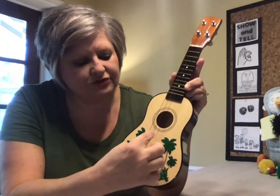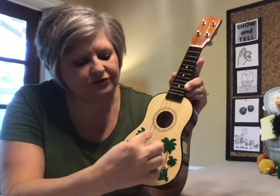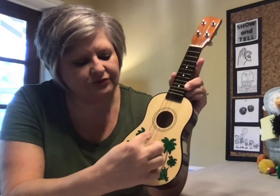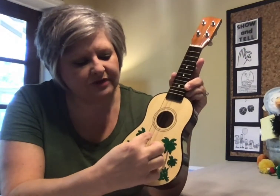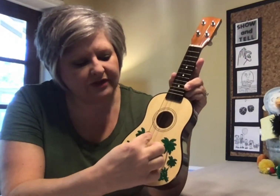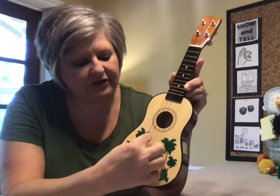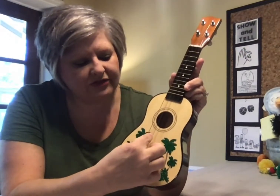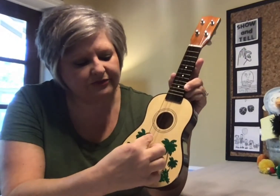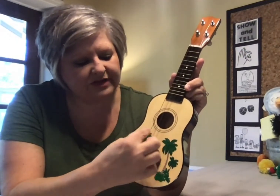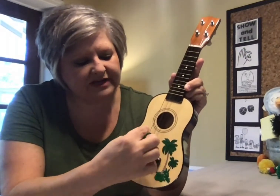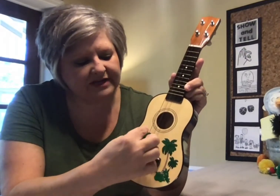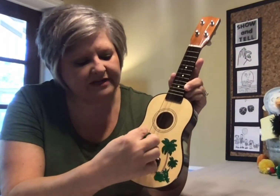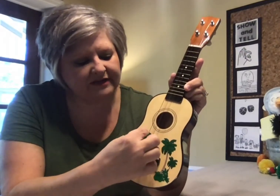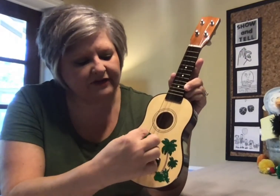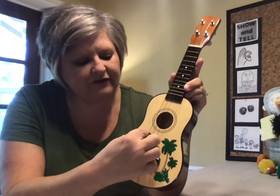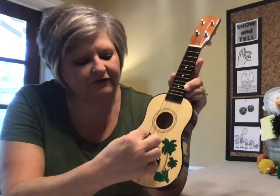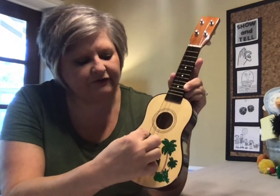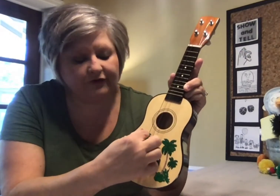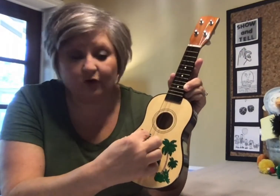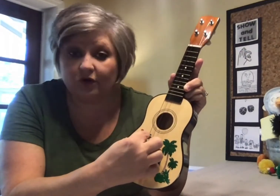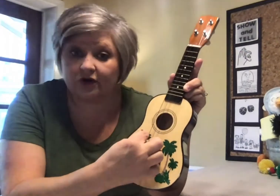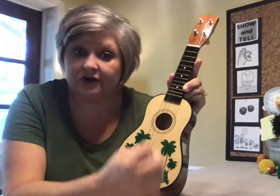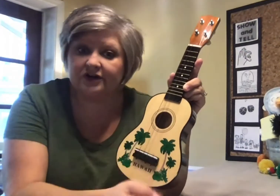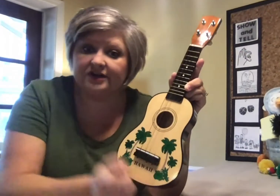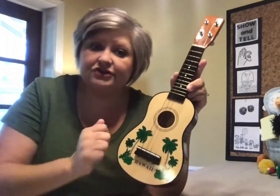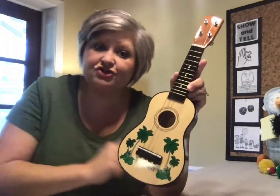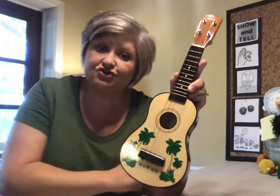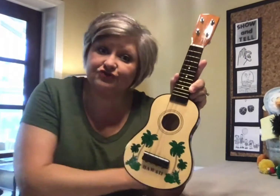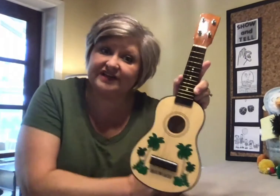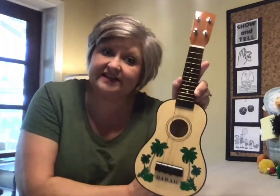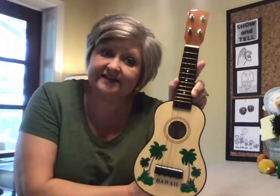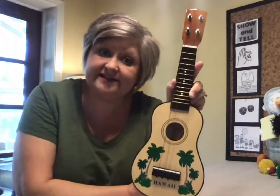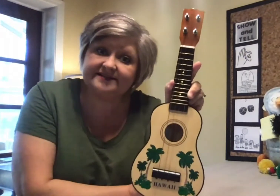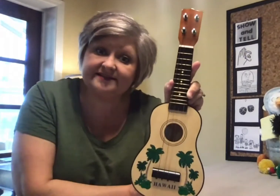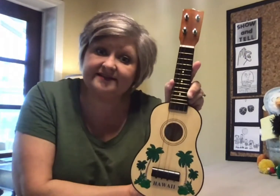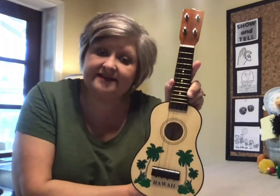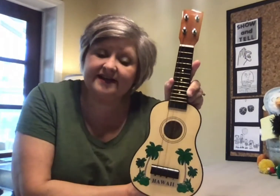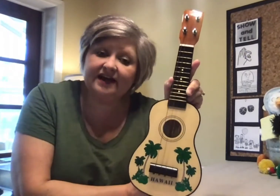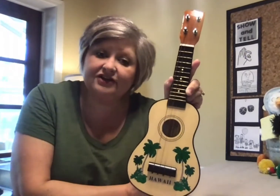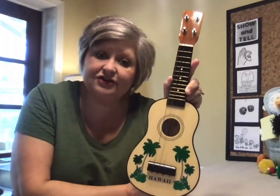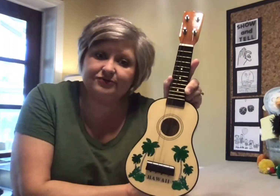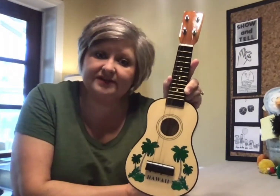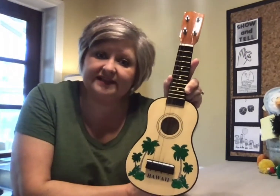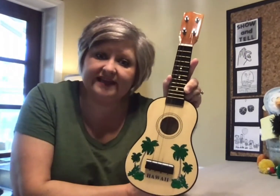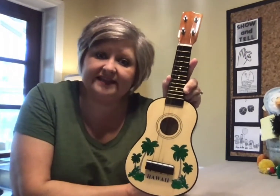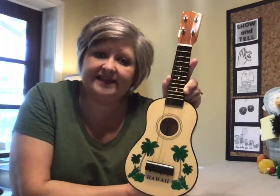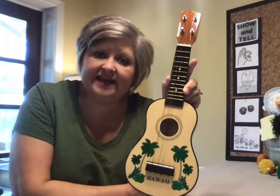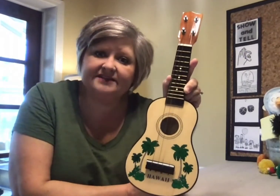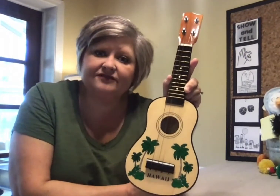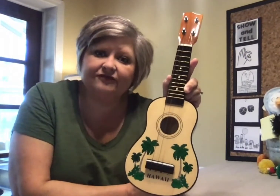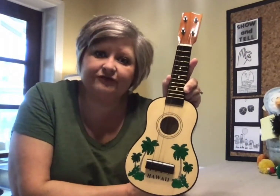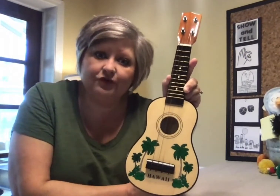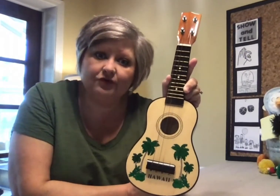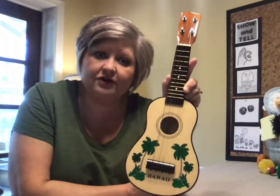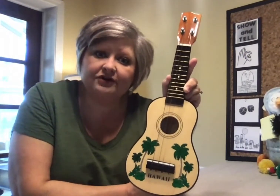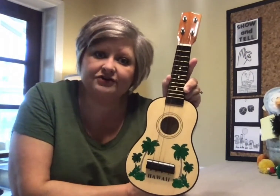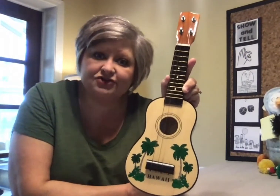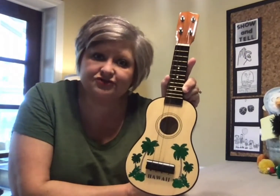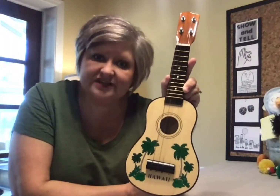2, 3, 4 strings. A ukulele has 4 strings